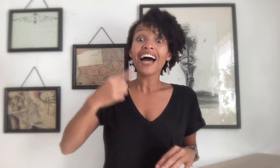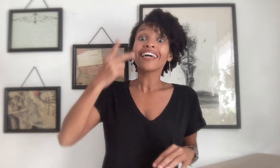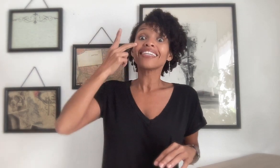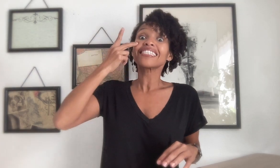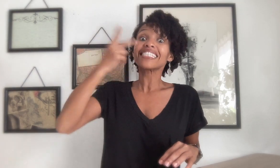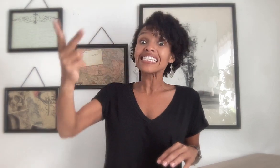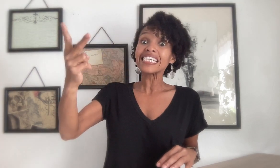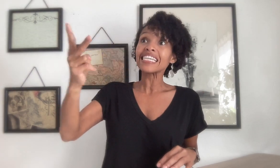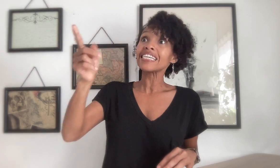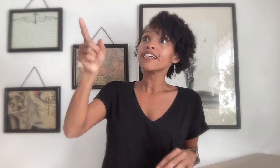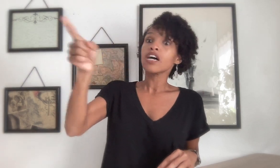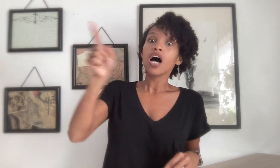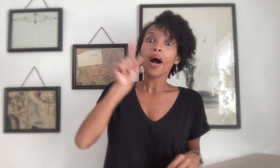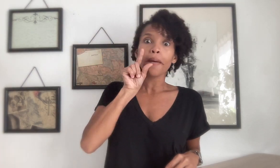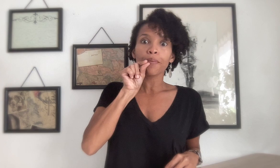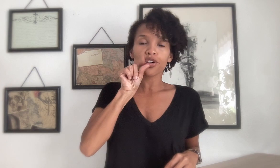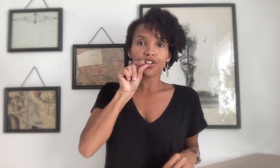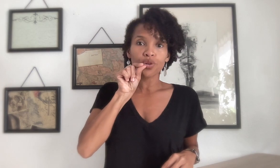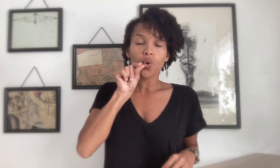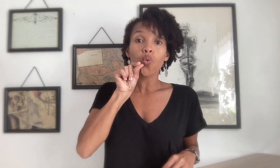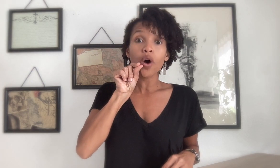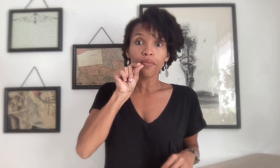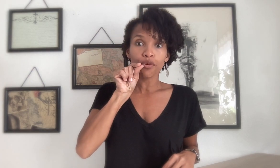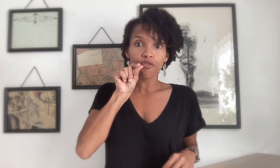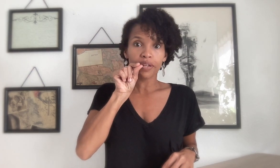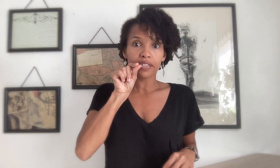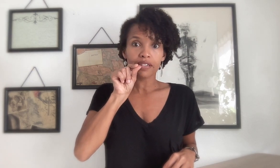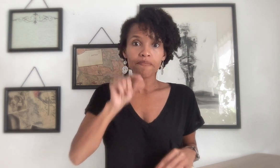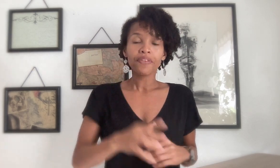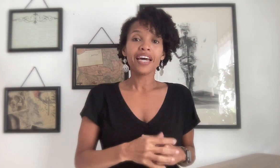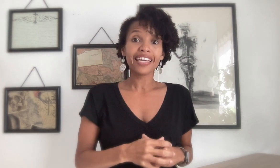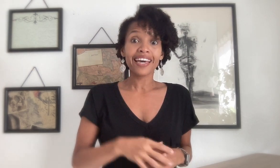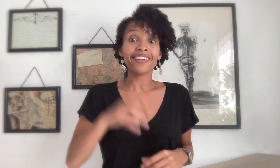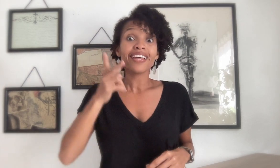I see a bird, one movement. And again,